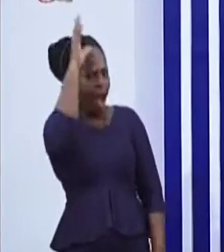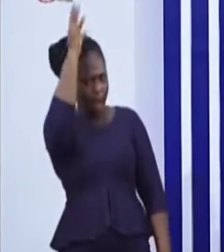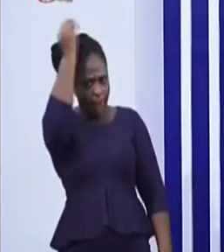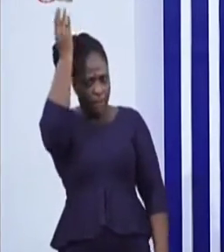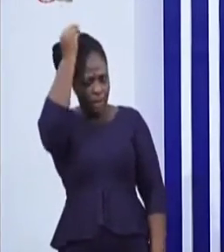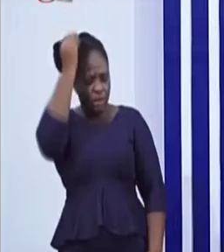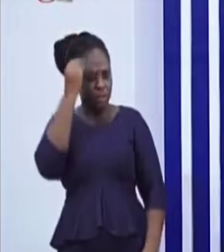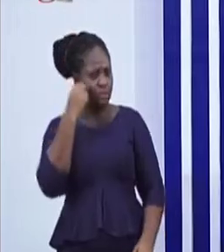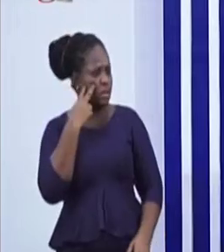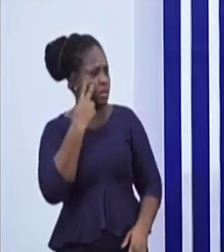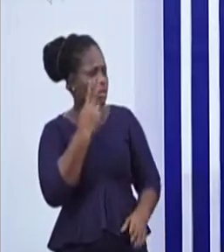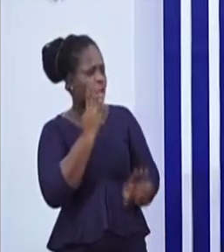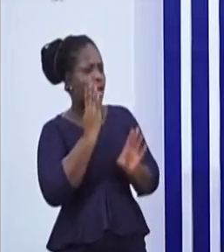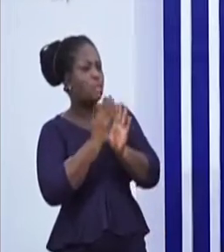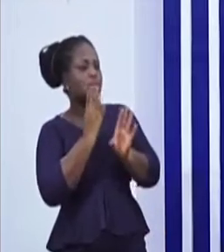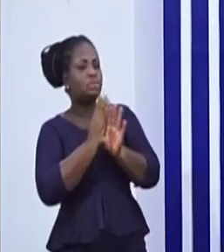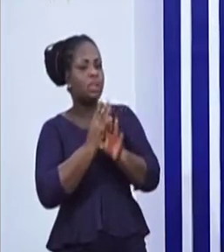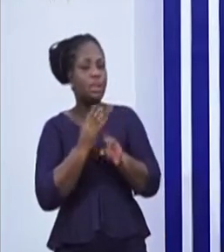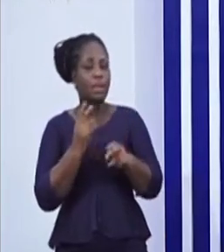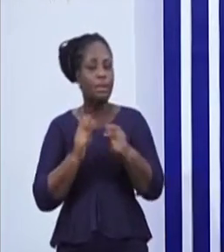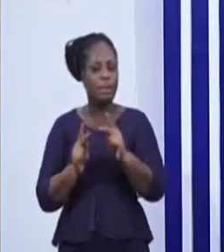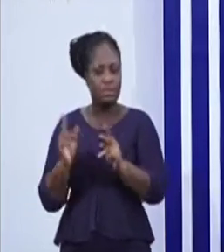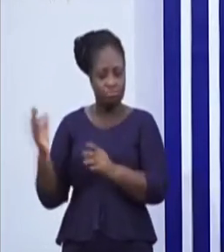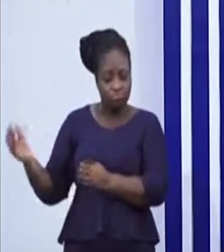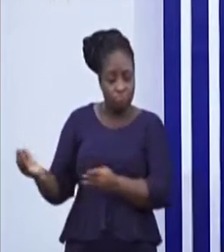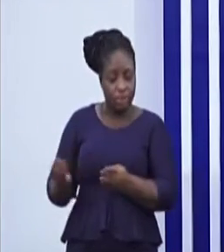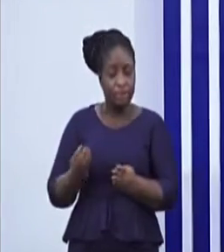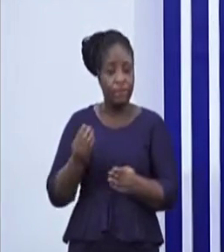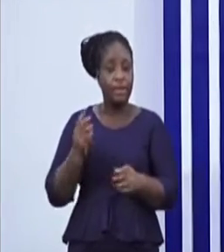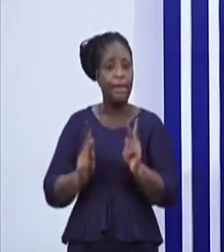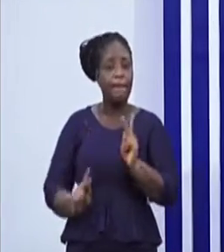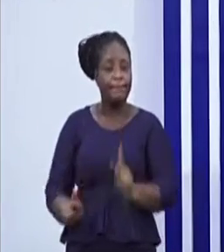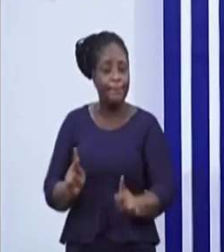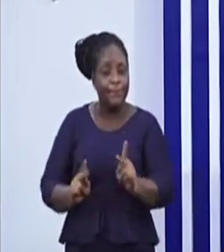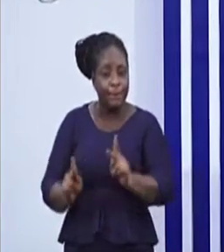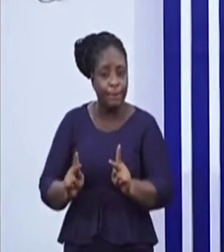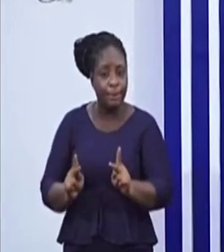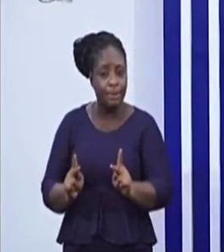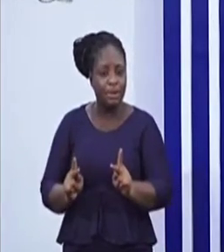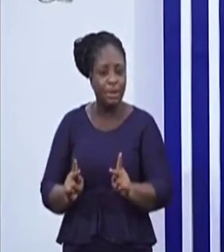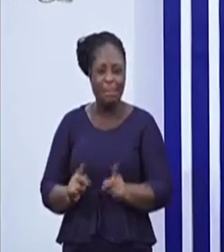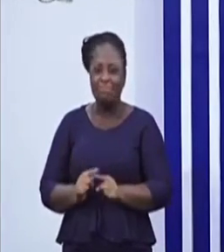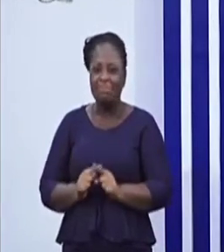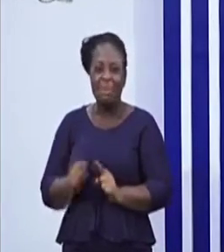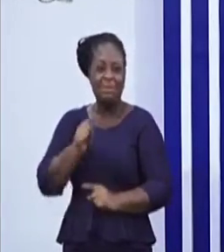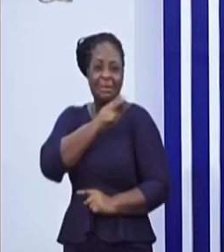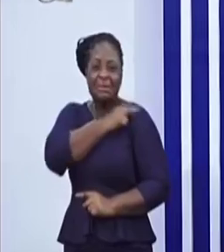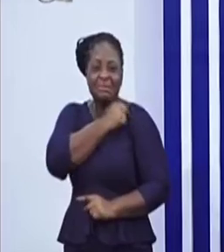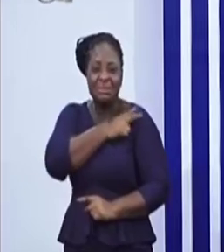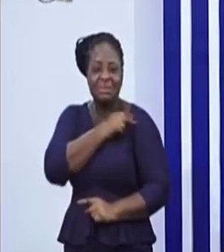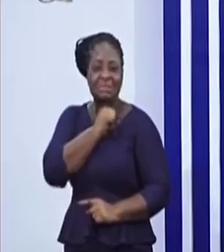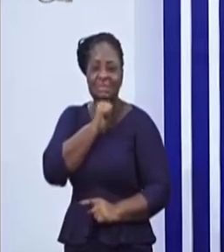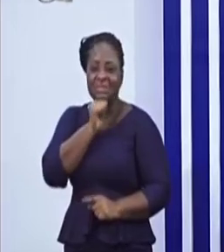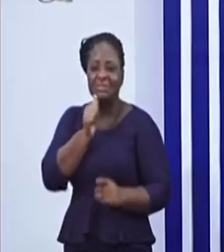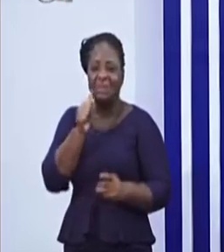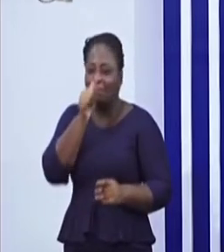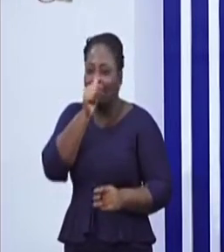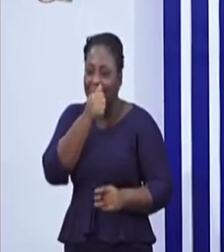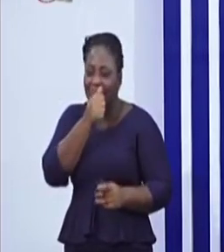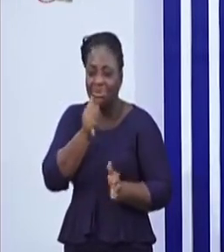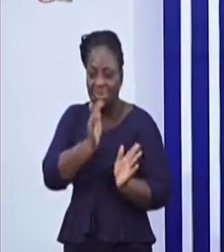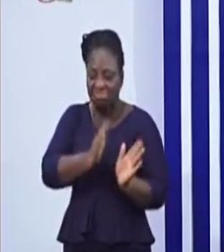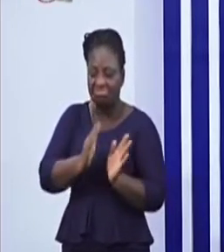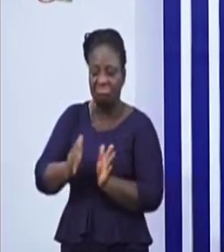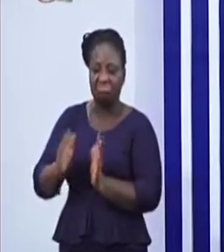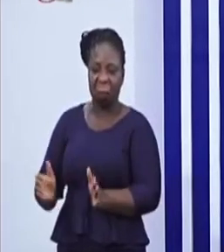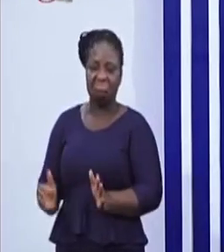a suspected case. They came for the patient, all right, but the hospital was not patient enough to allow for arrangement